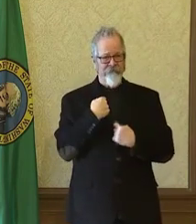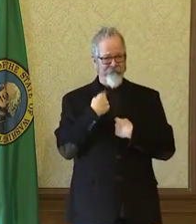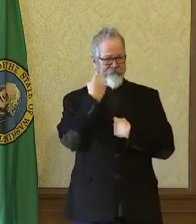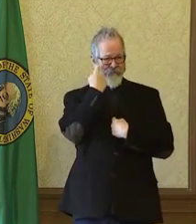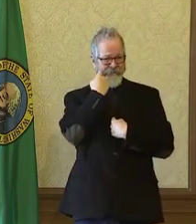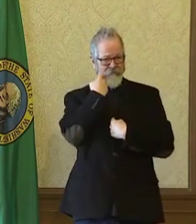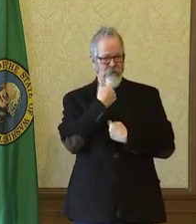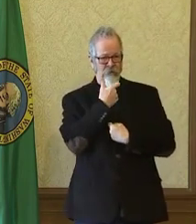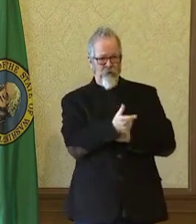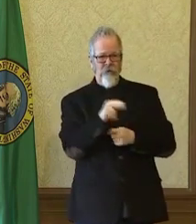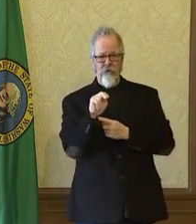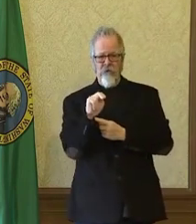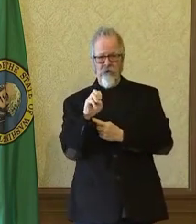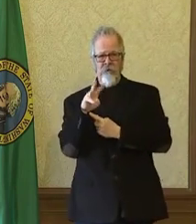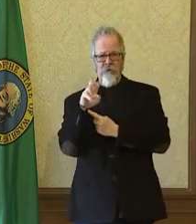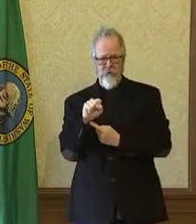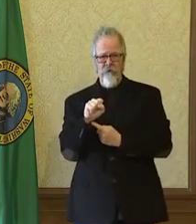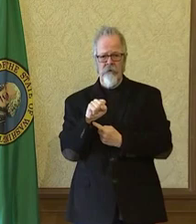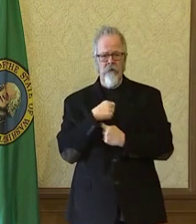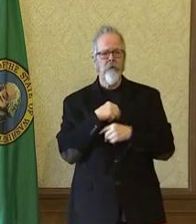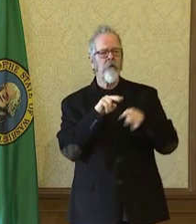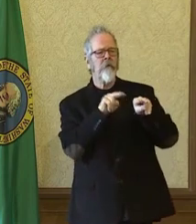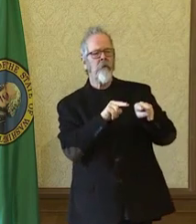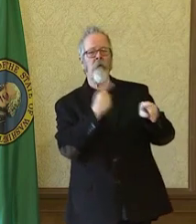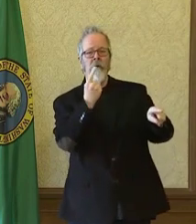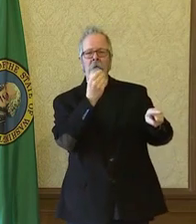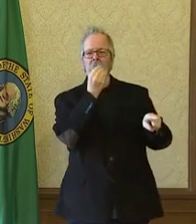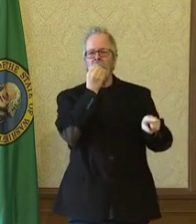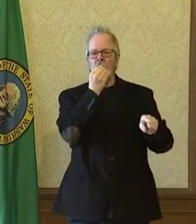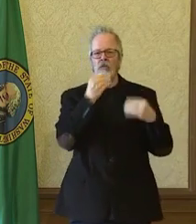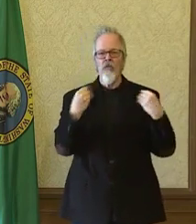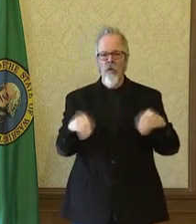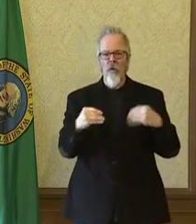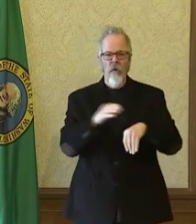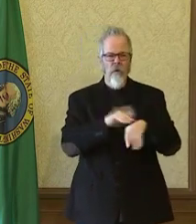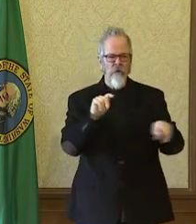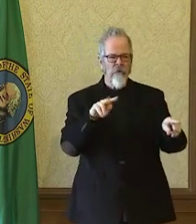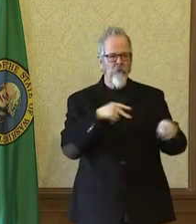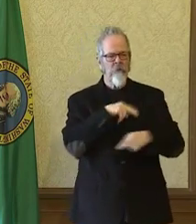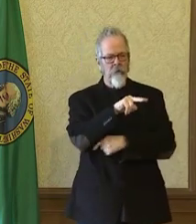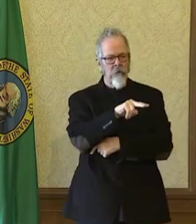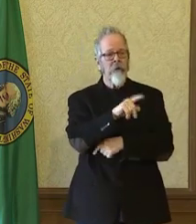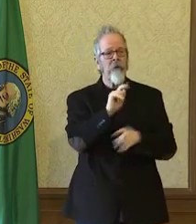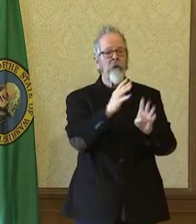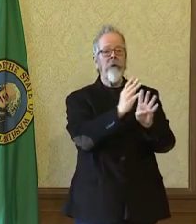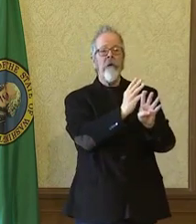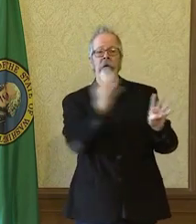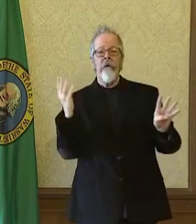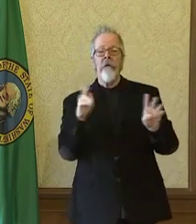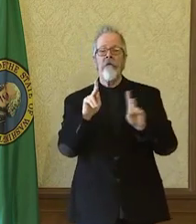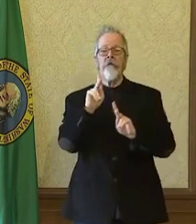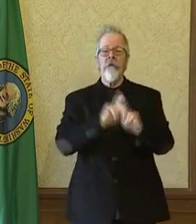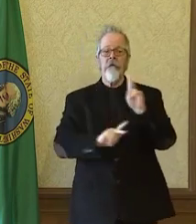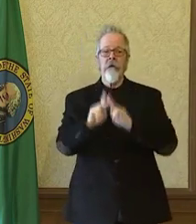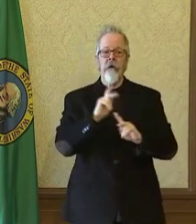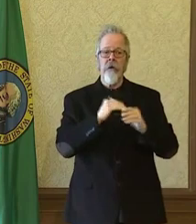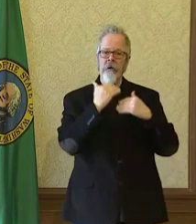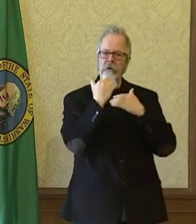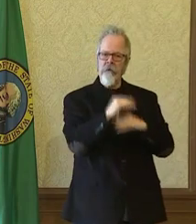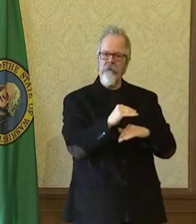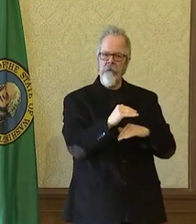the store to increase social distancing. And we really appreciate grocers and other businesses who are doing